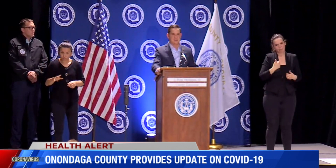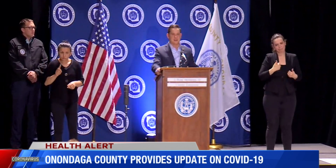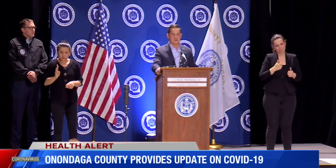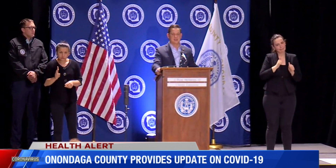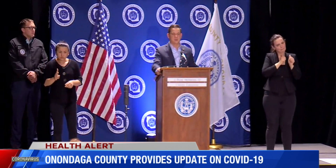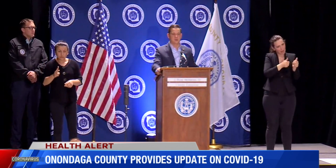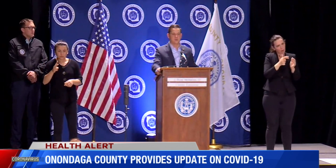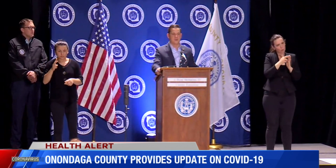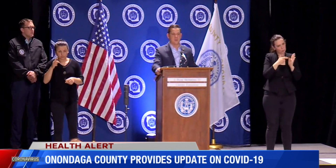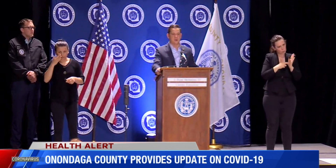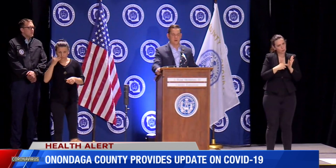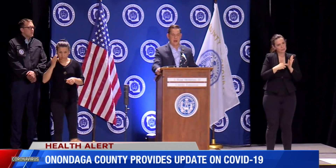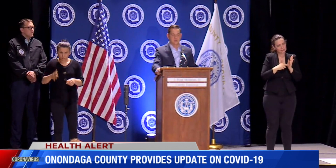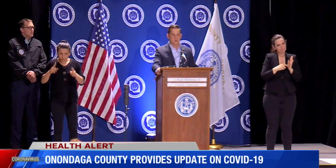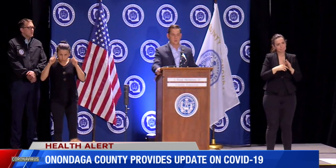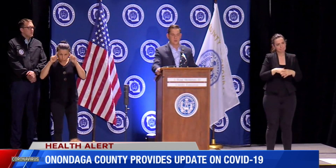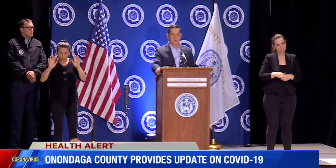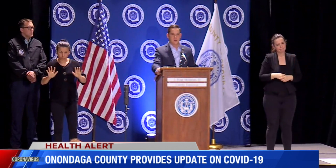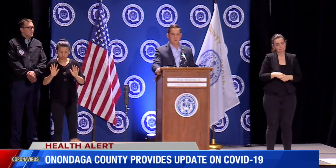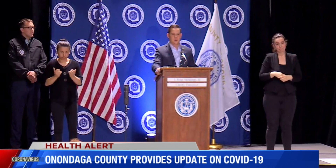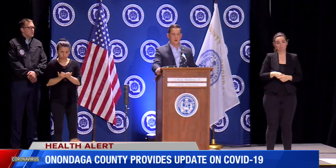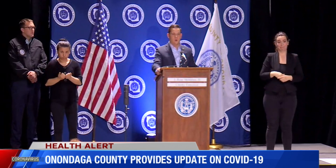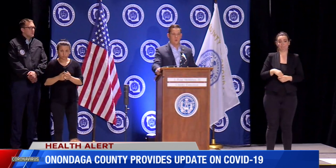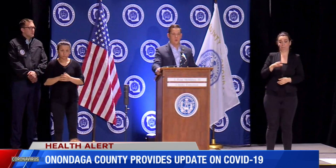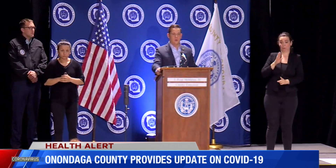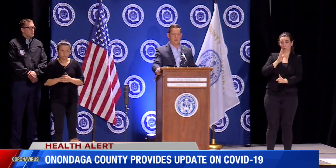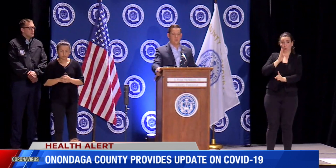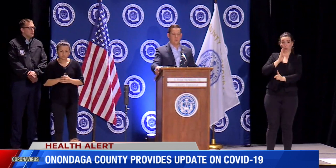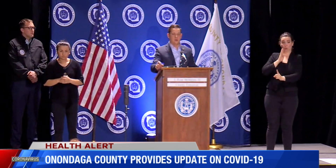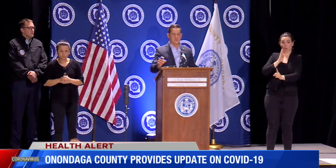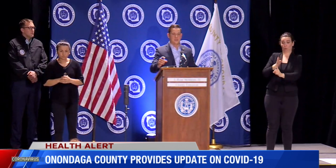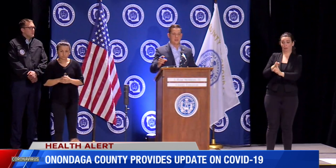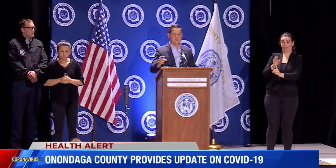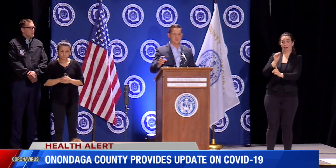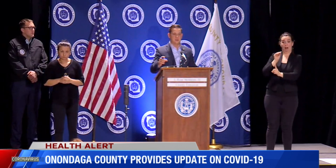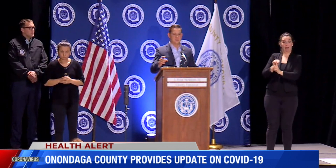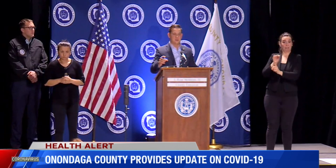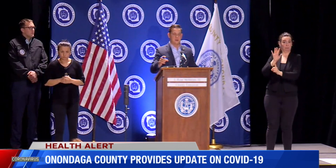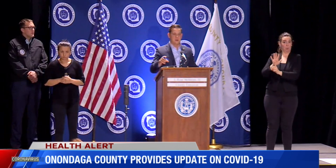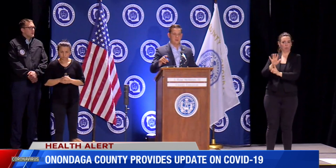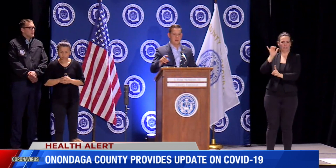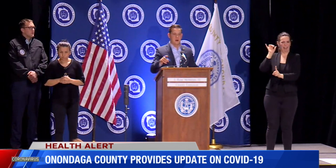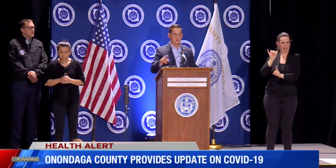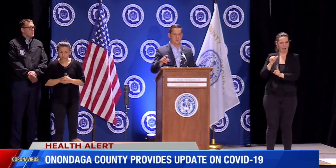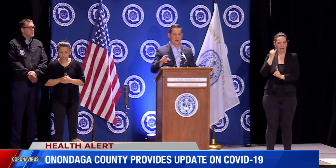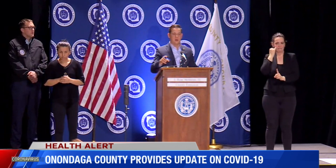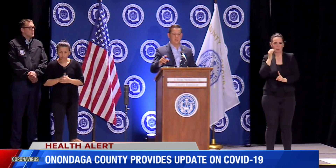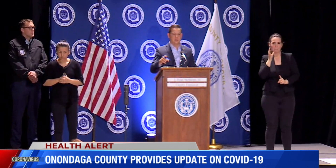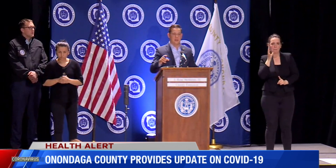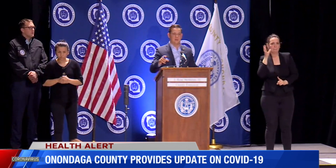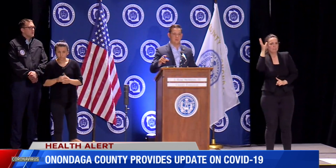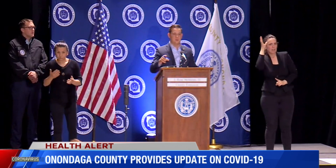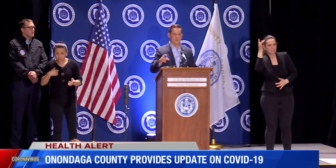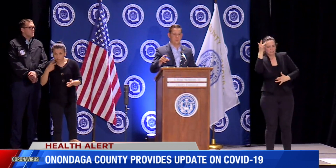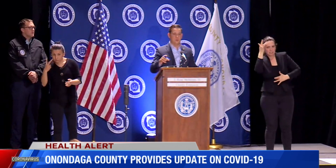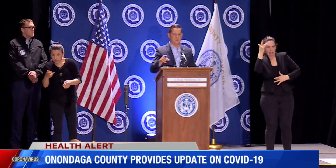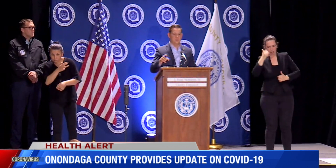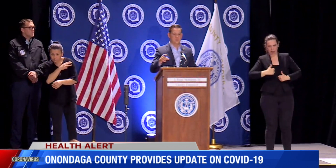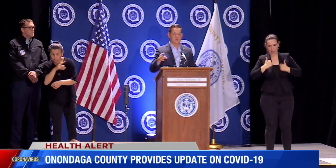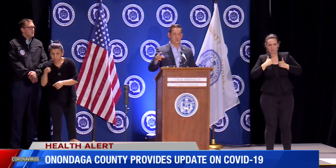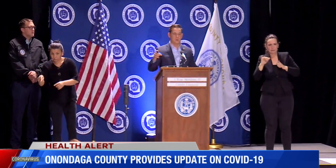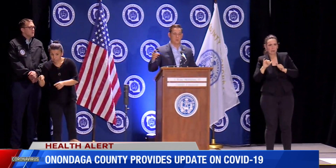what's a contact case? Someone in your family or your household. So we are seeing cases that are directly linked